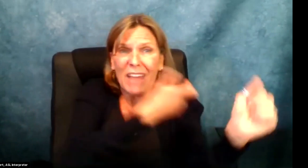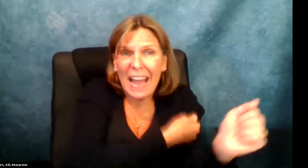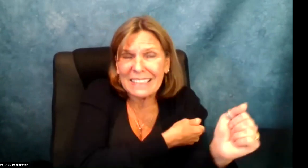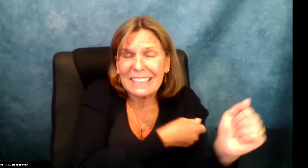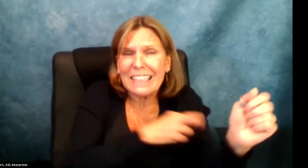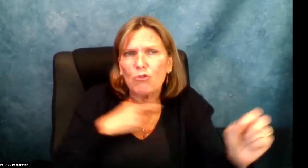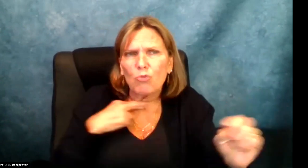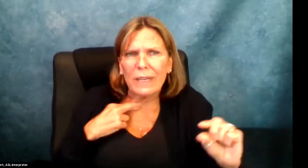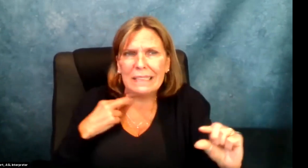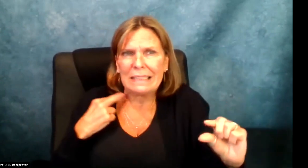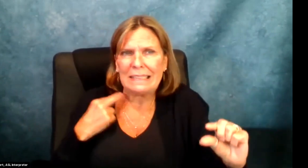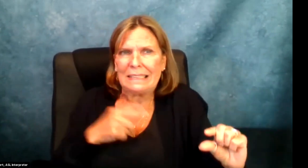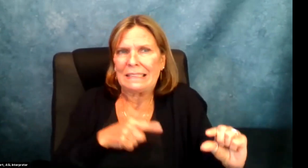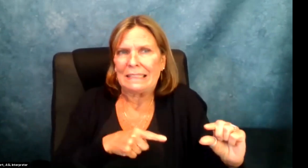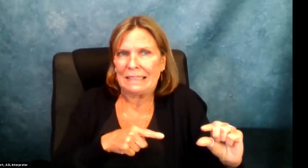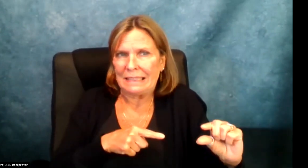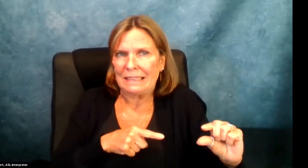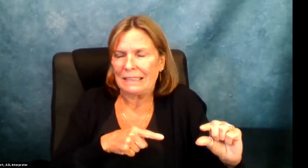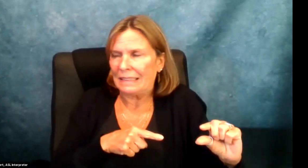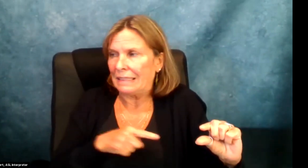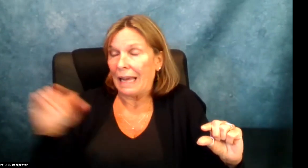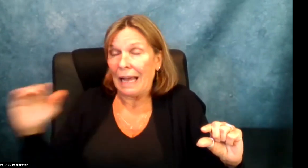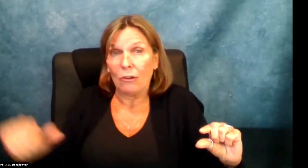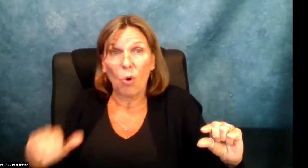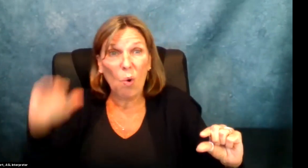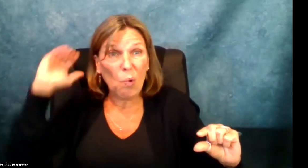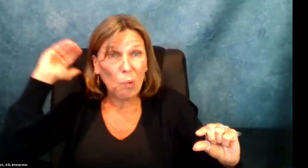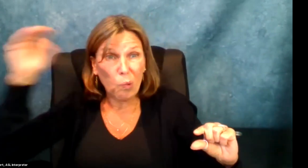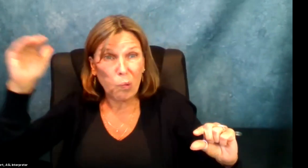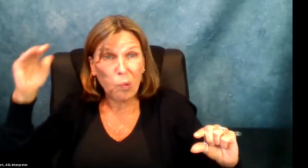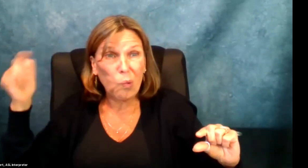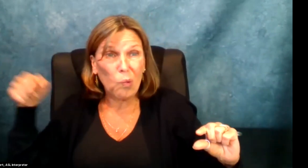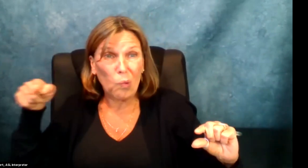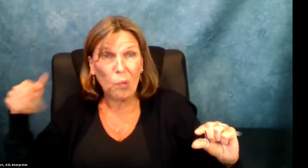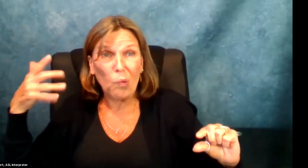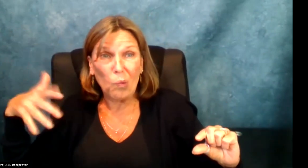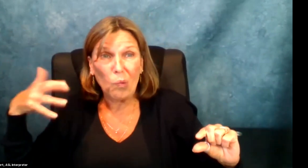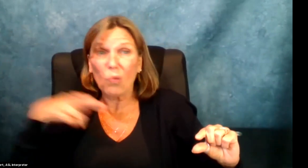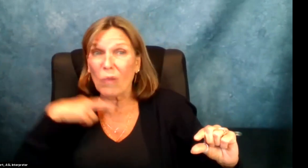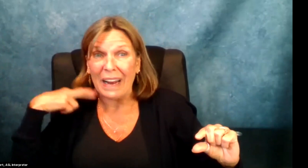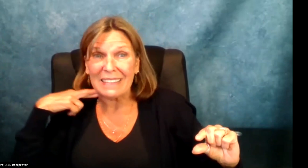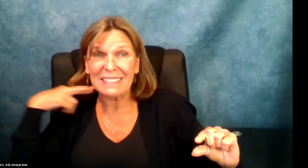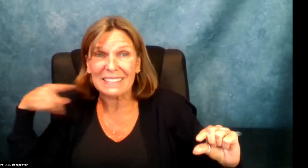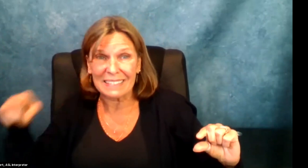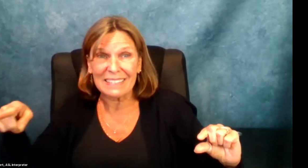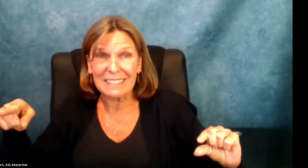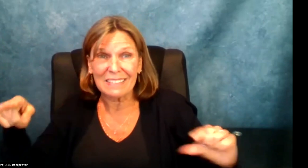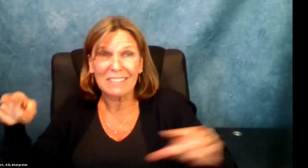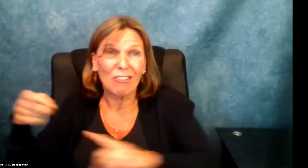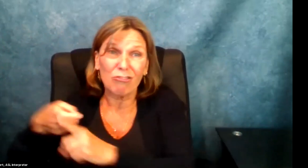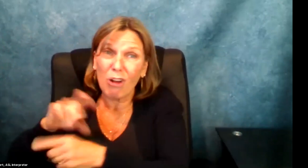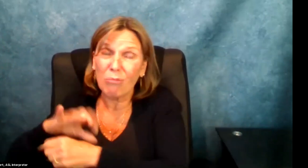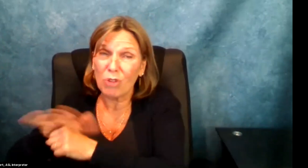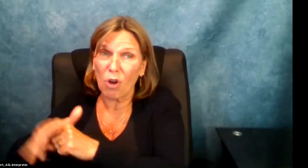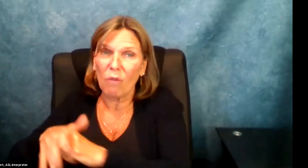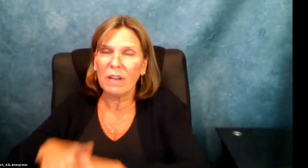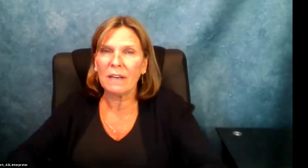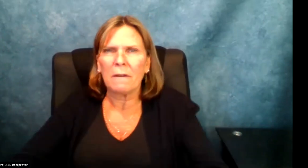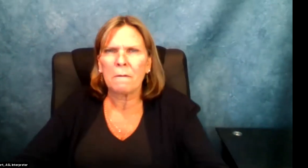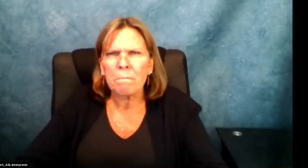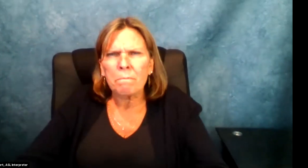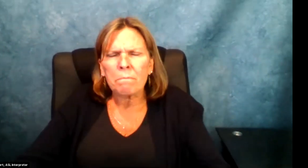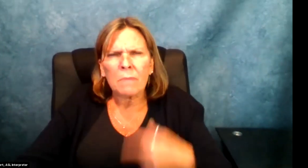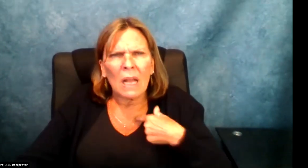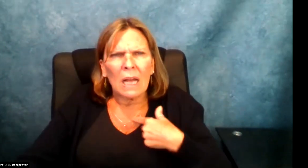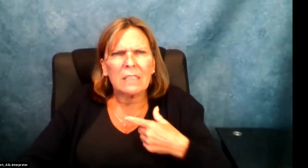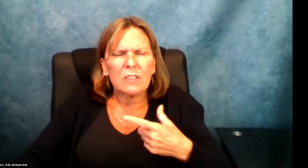those side effects that are transient. I tried to figure out where the big conversation around fertility came from, and